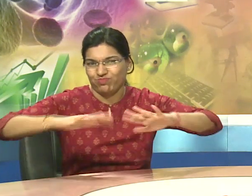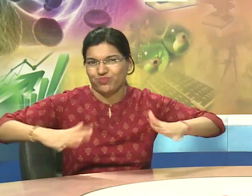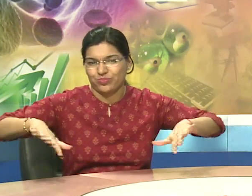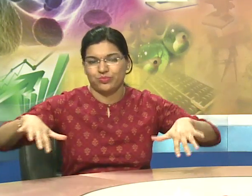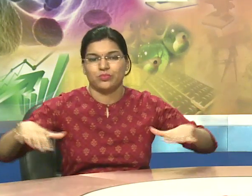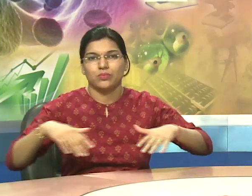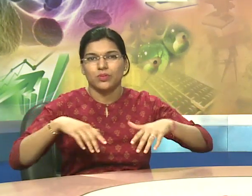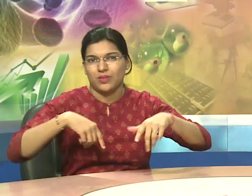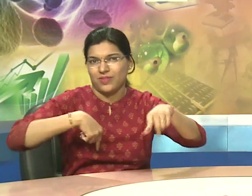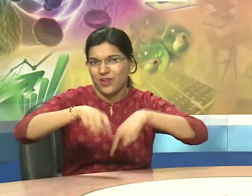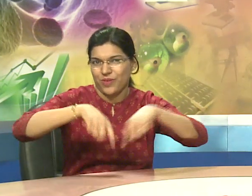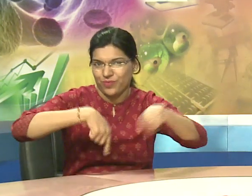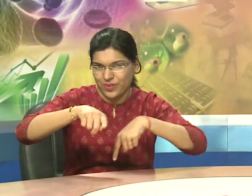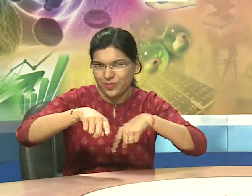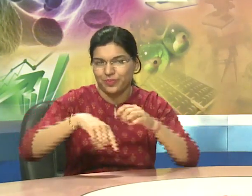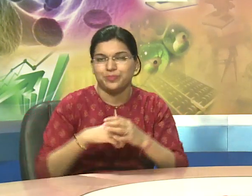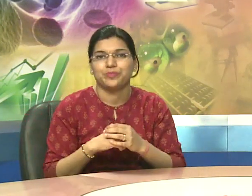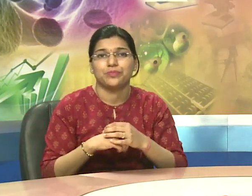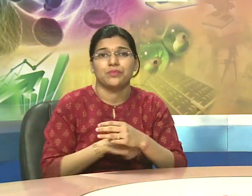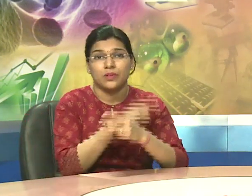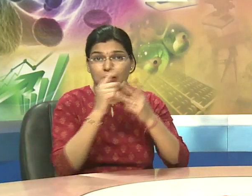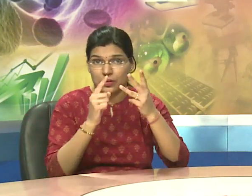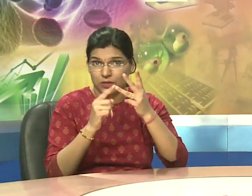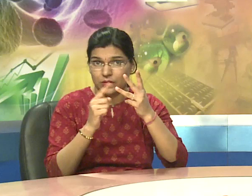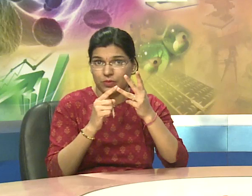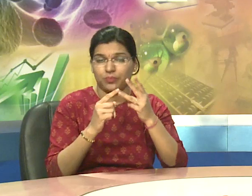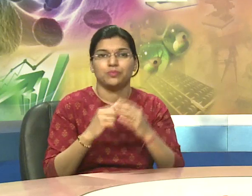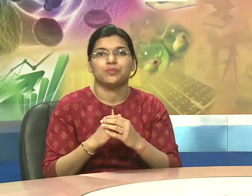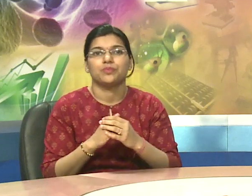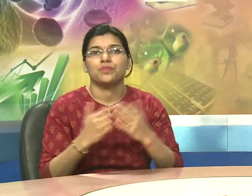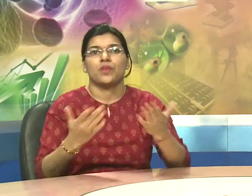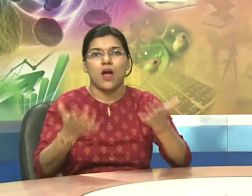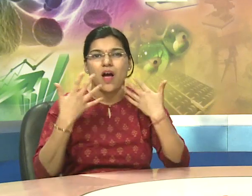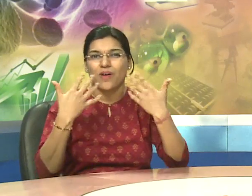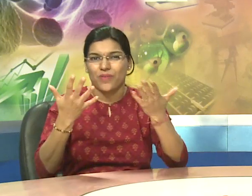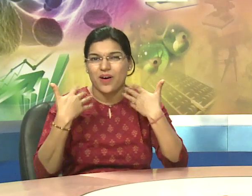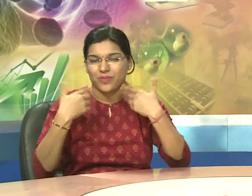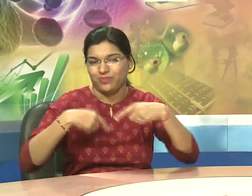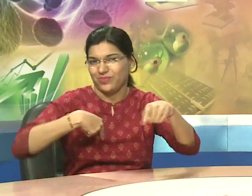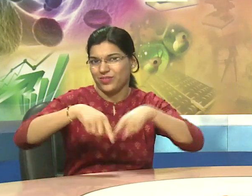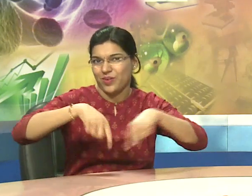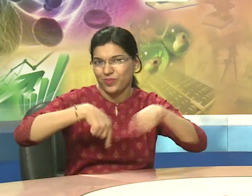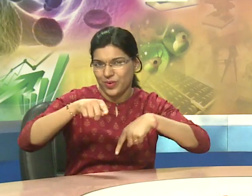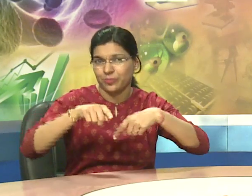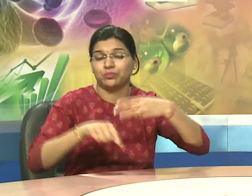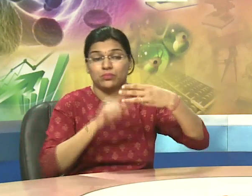is water transport. And third one is air transport.